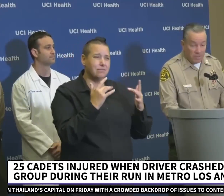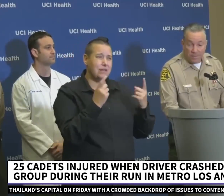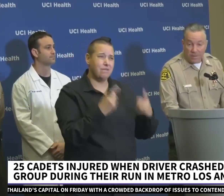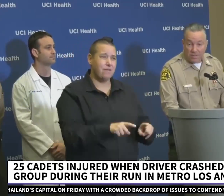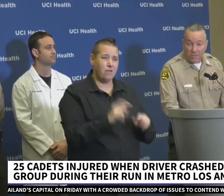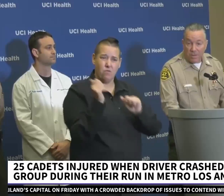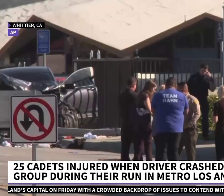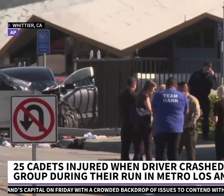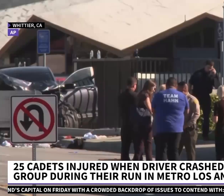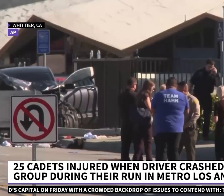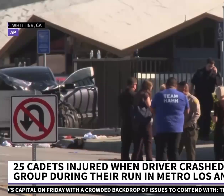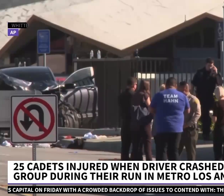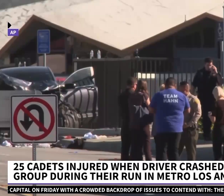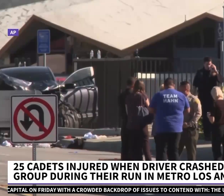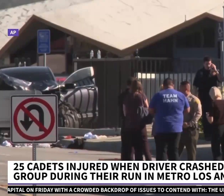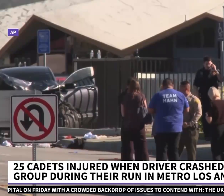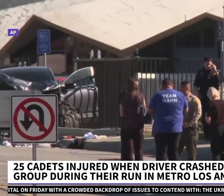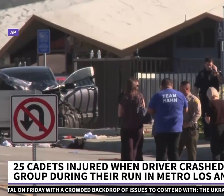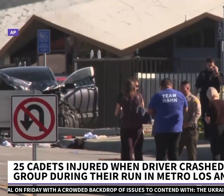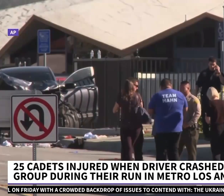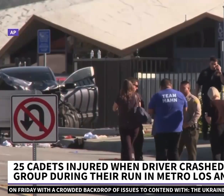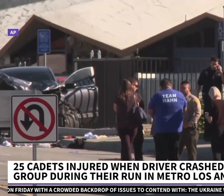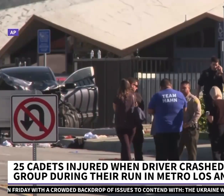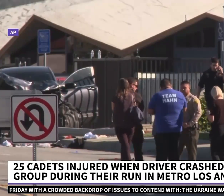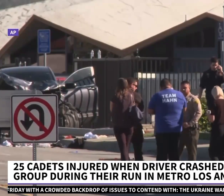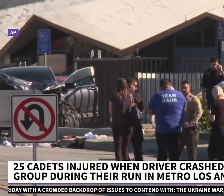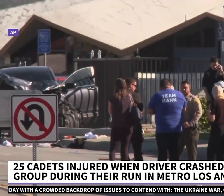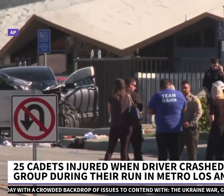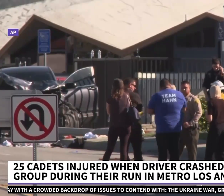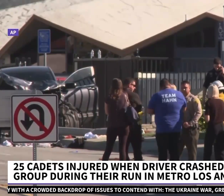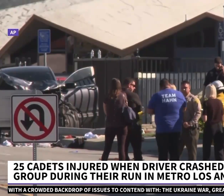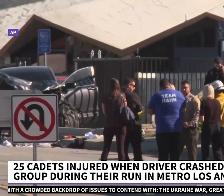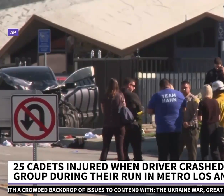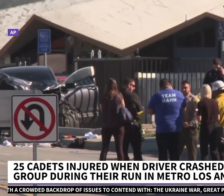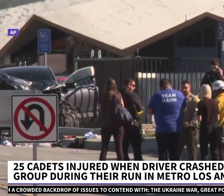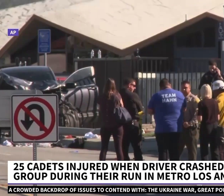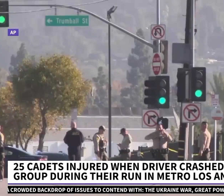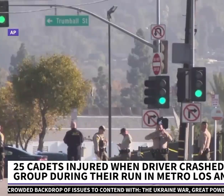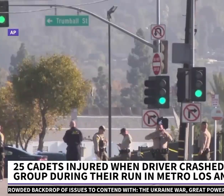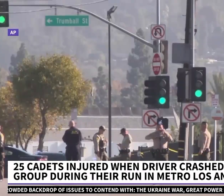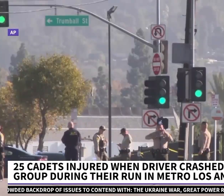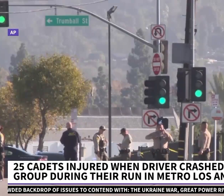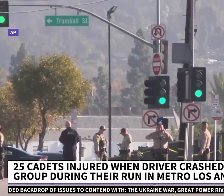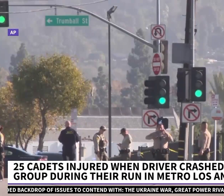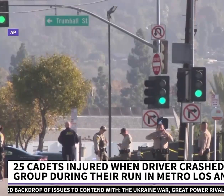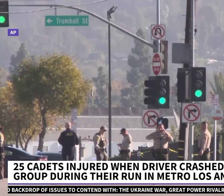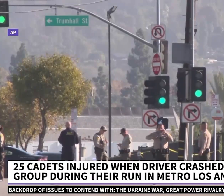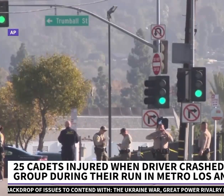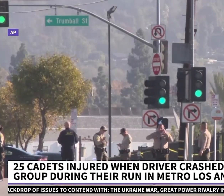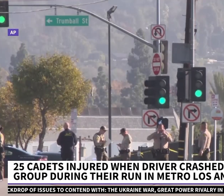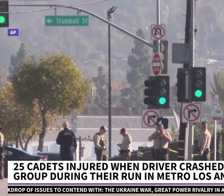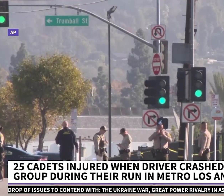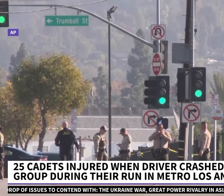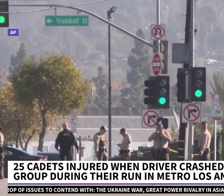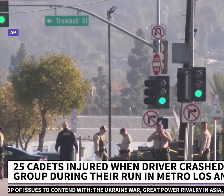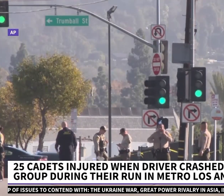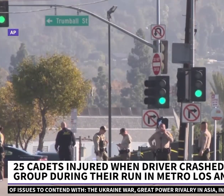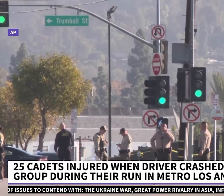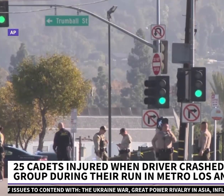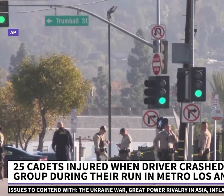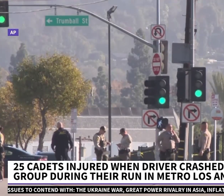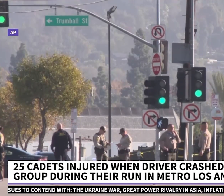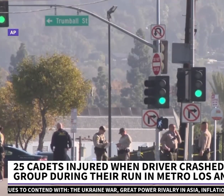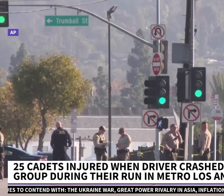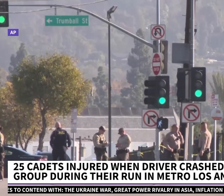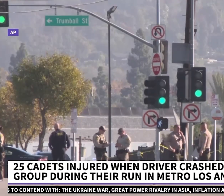traumatic for all people involved. A wrong-way driver plowed into a group of Los Angeles County Sheriff's Department recruits, injuring 25,